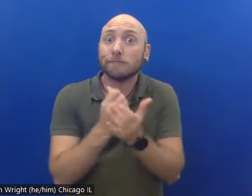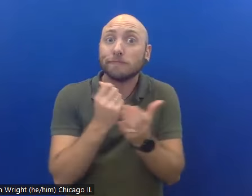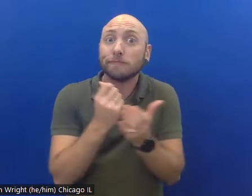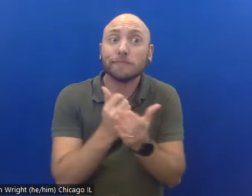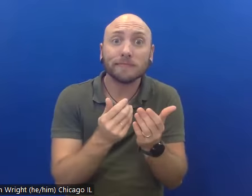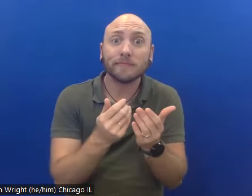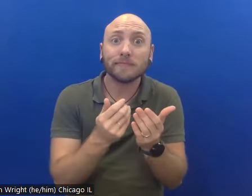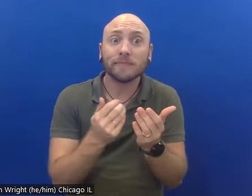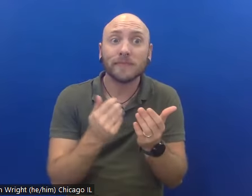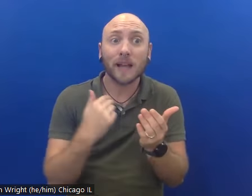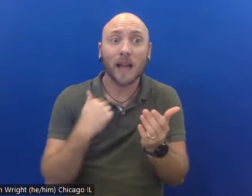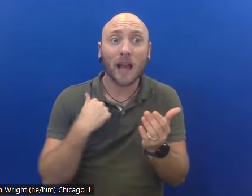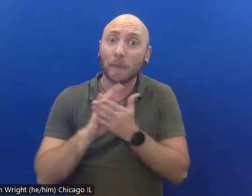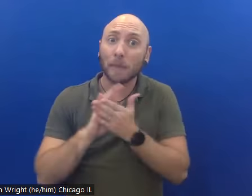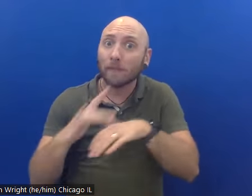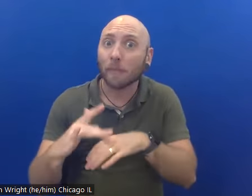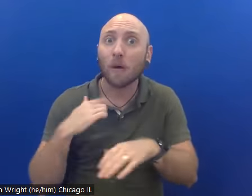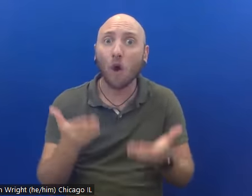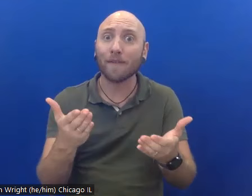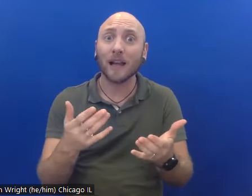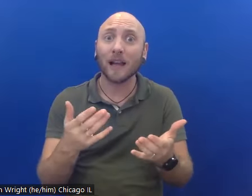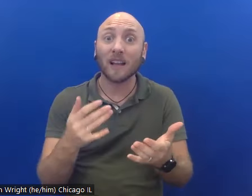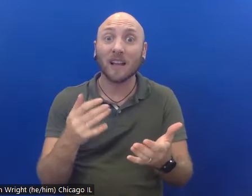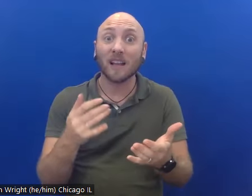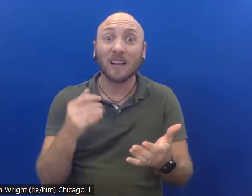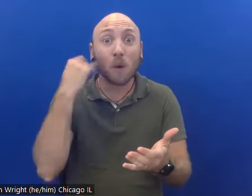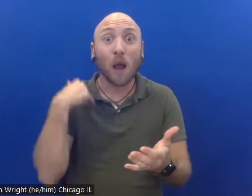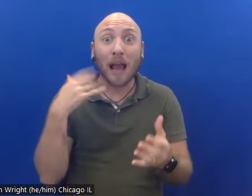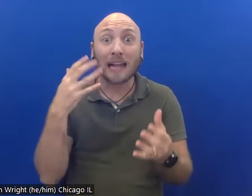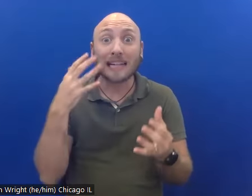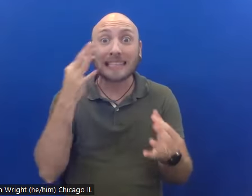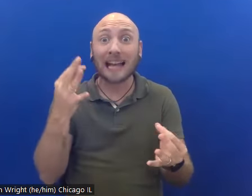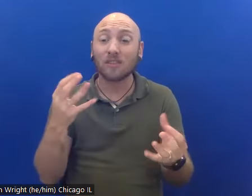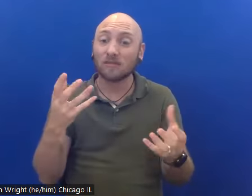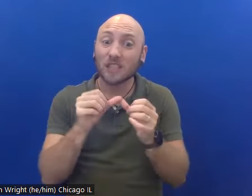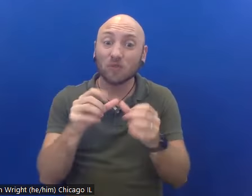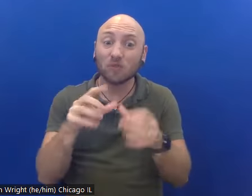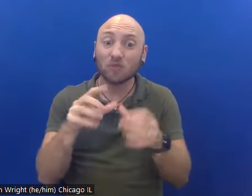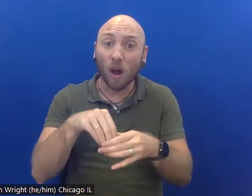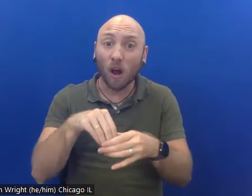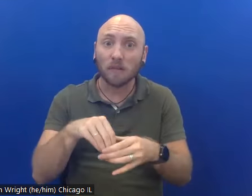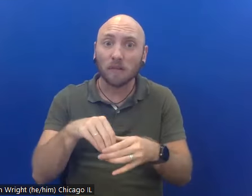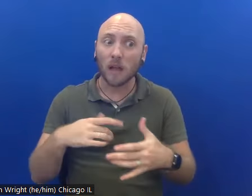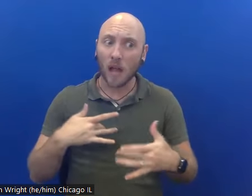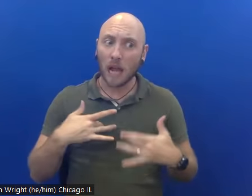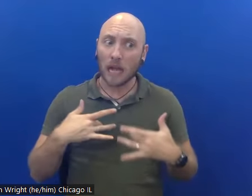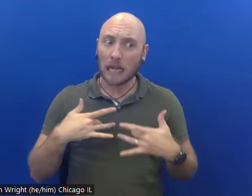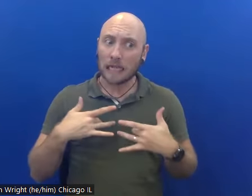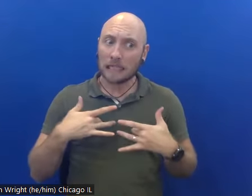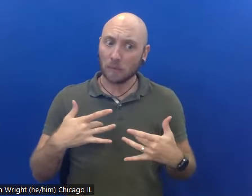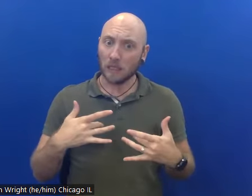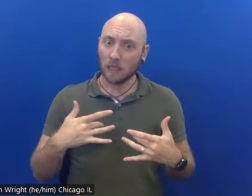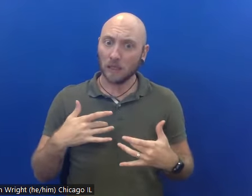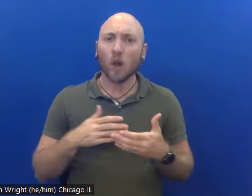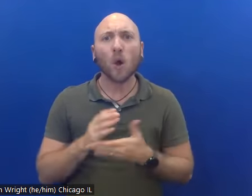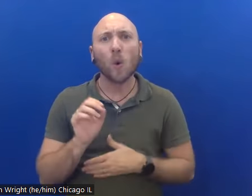make me part of that, I tend to be okay. I do just want to, I guess, end with this. One of my favorite things that